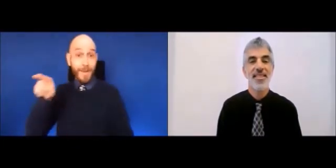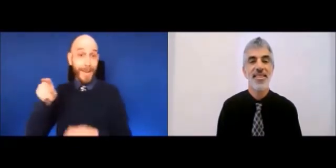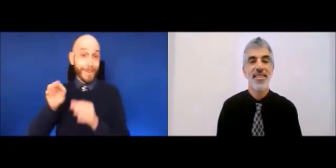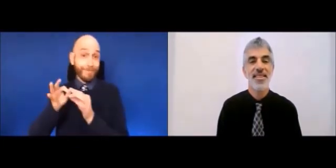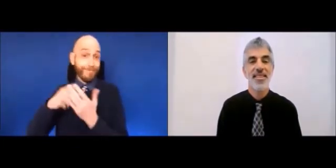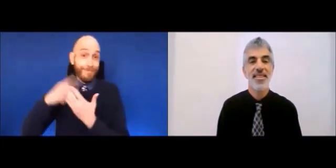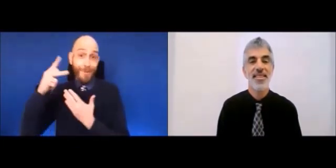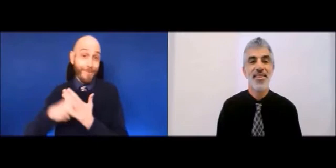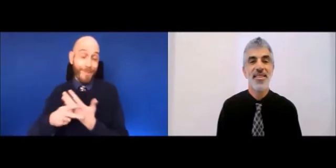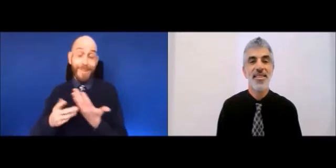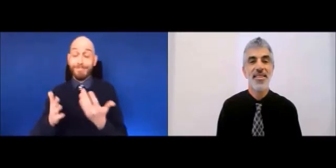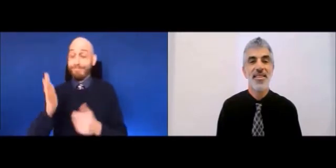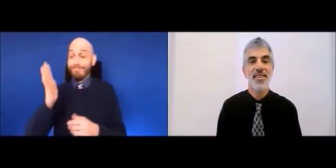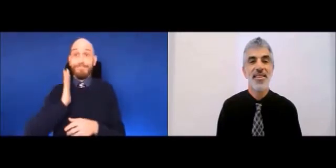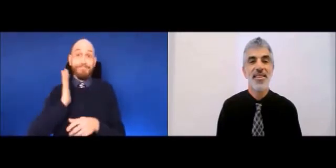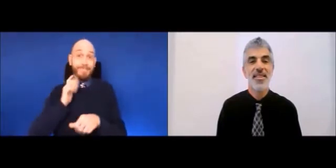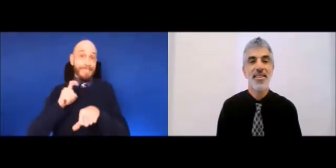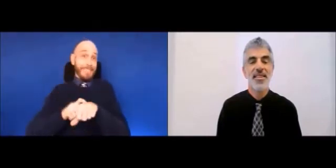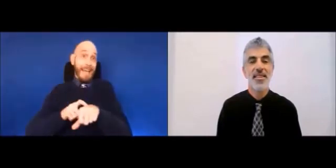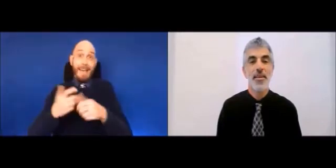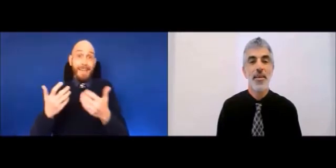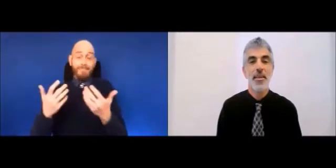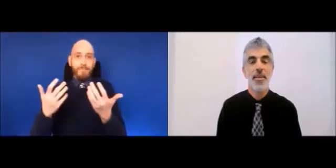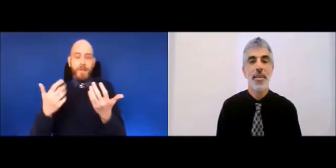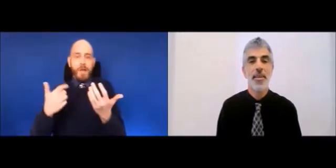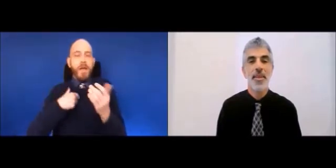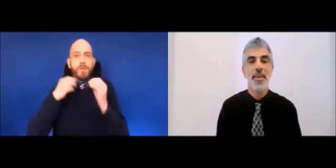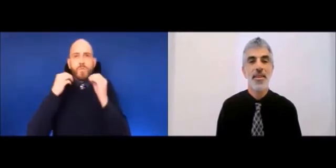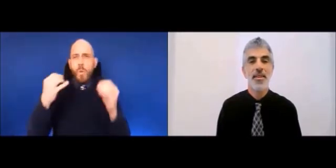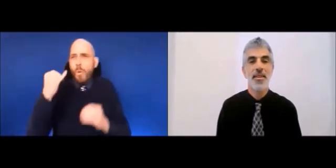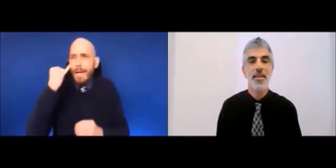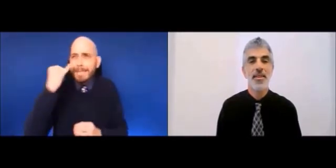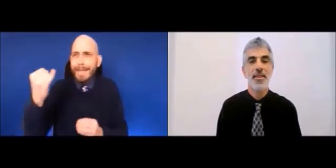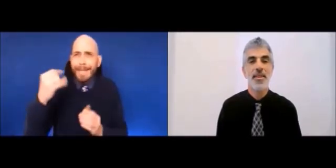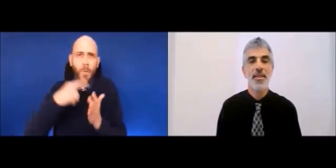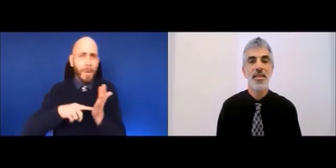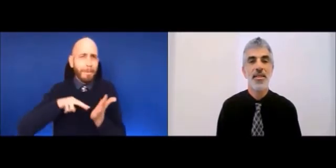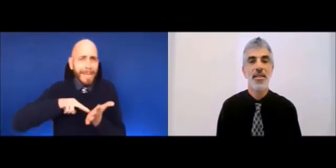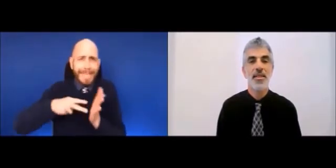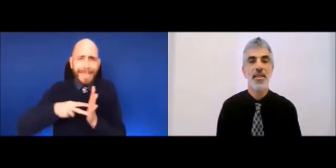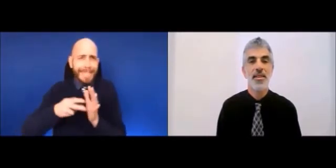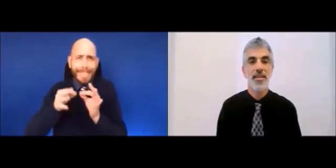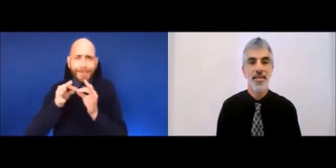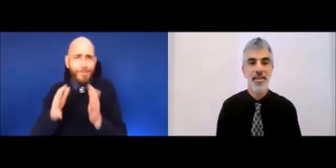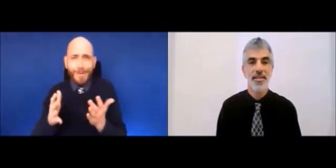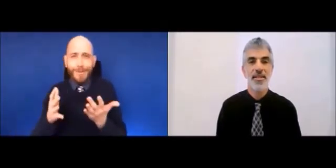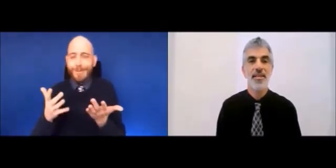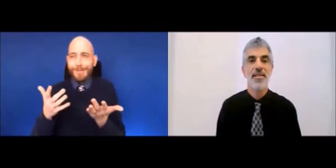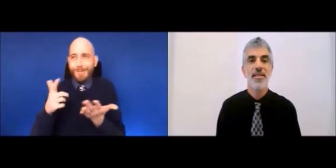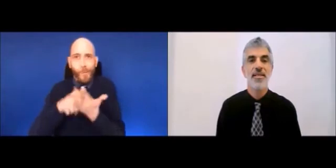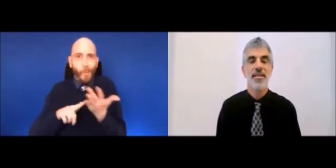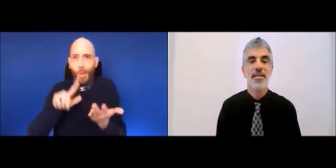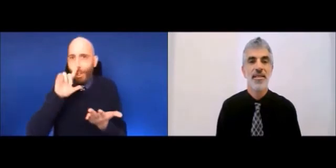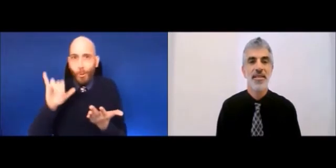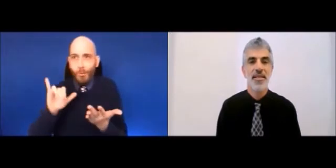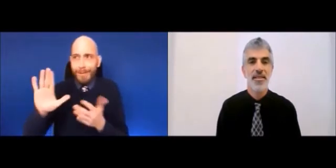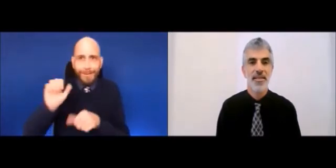the interpreting program at the University of Arizona. At the time, I really didn't know what an interpreter's